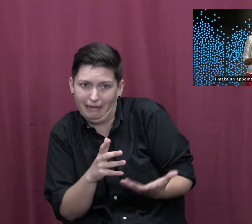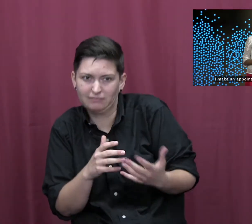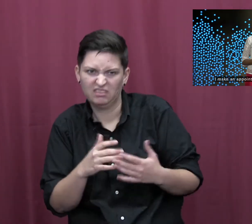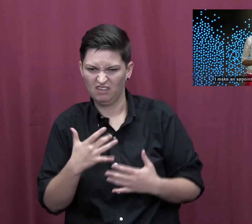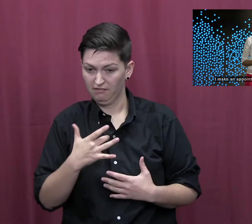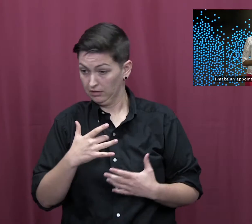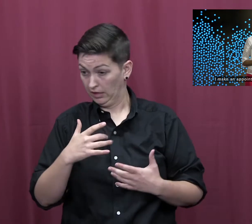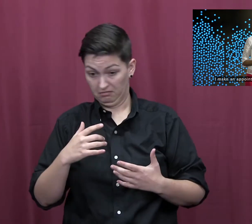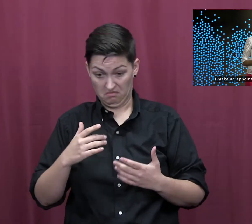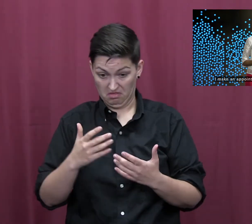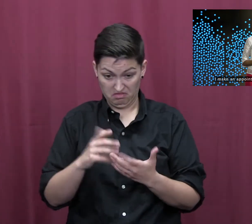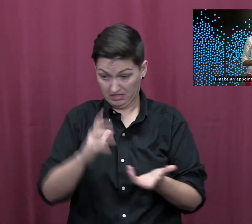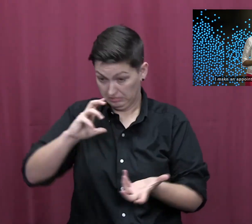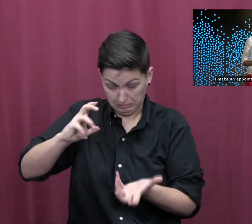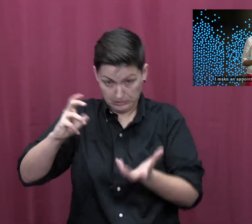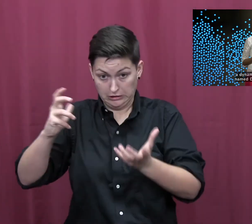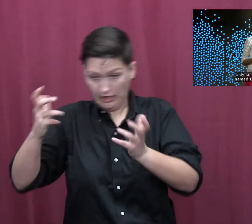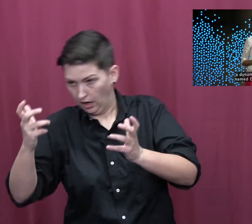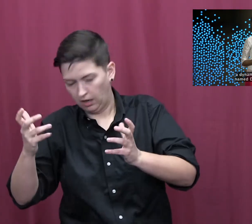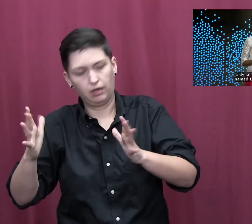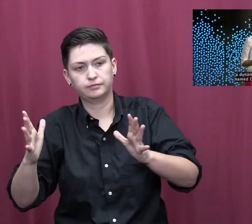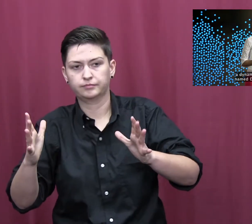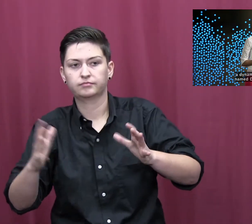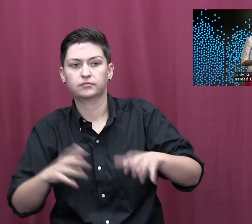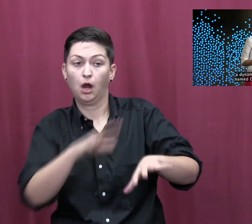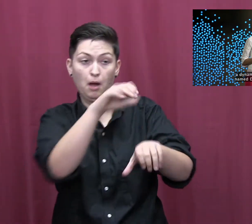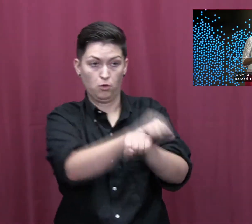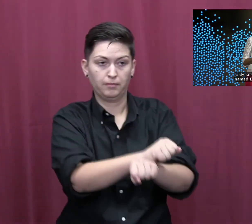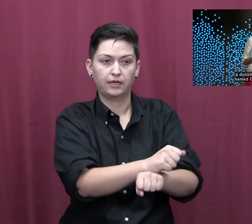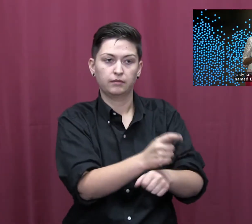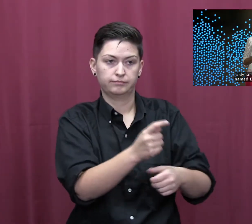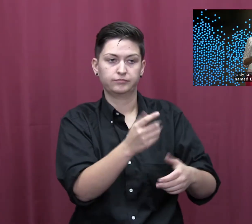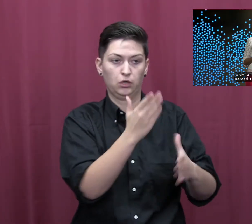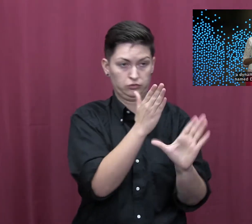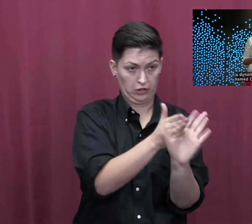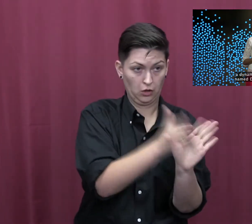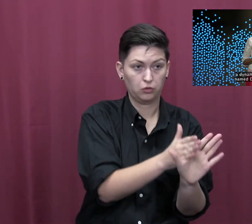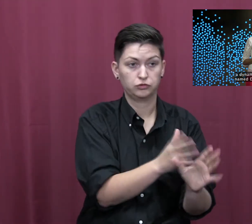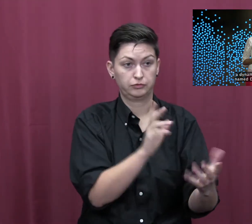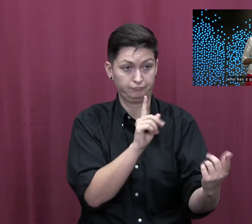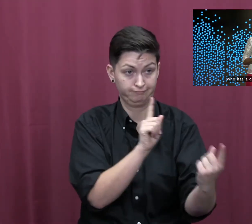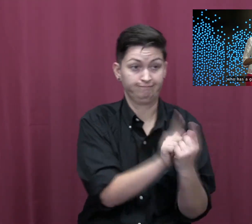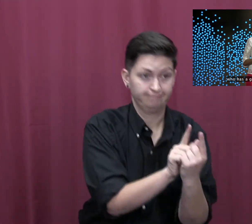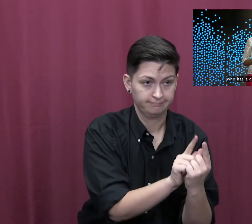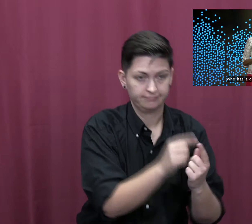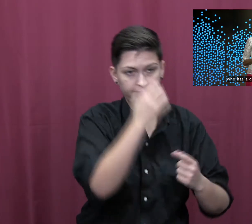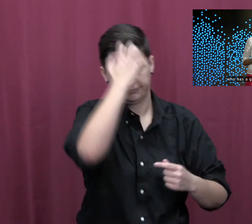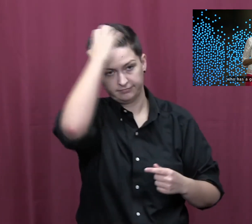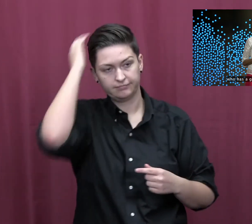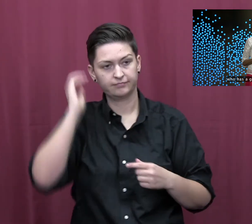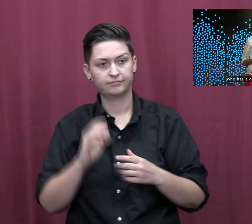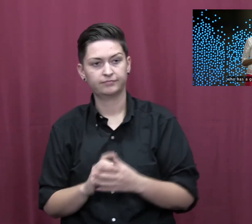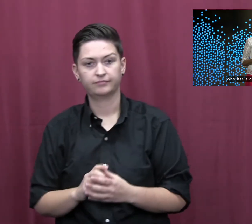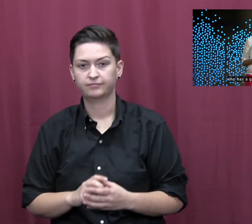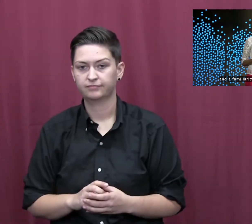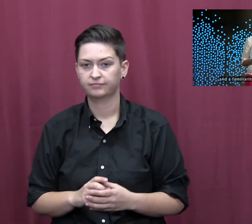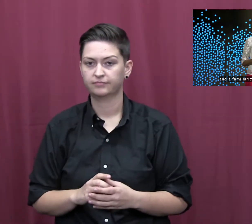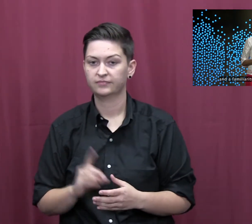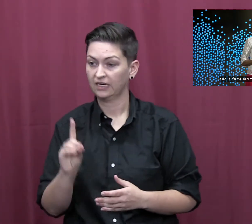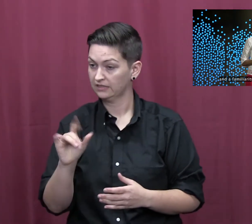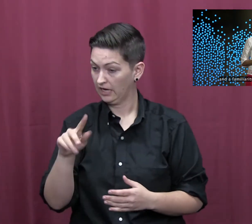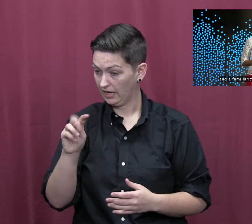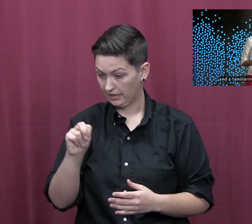I make an appointment to see my therapist, a dynamic Black woman named Dawn Armstrong, who has a great sense of humor and